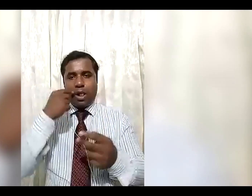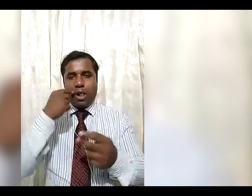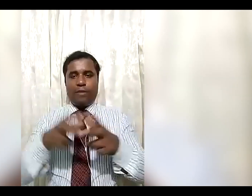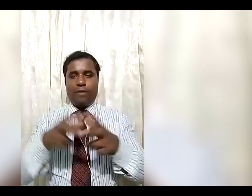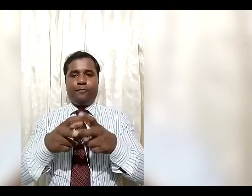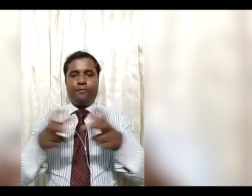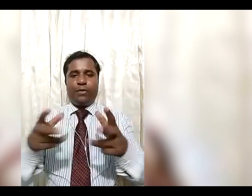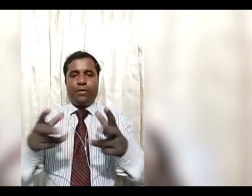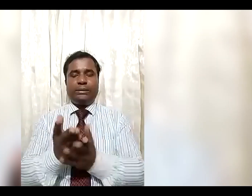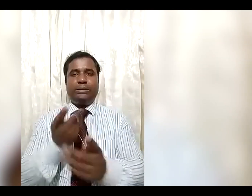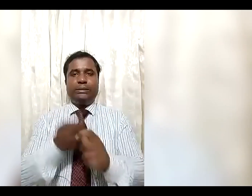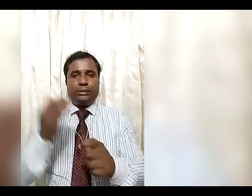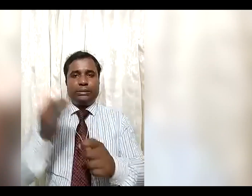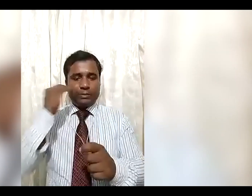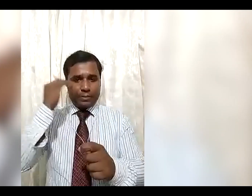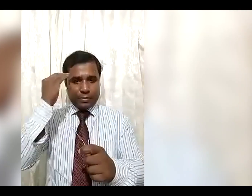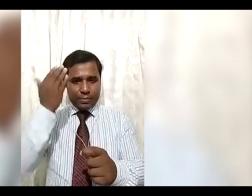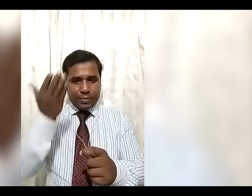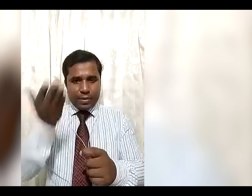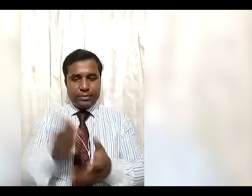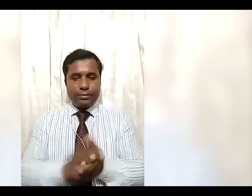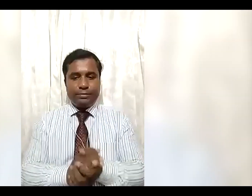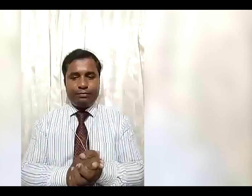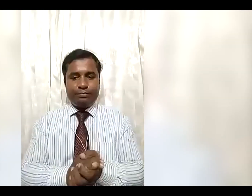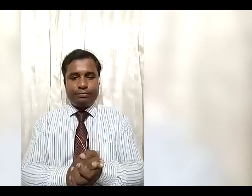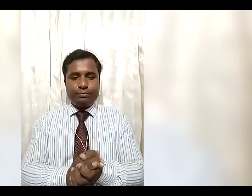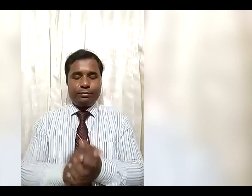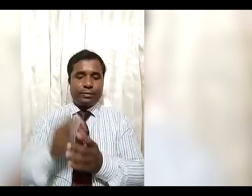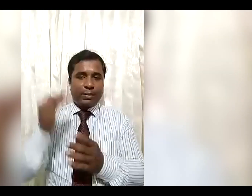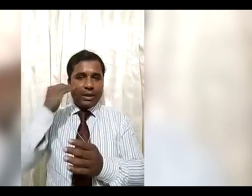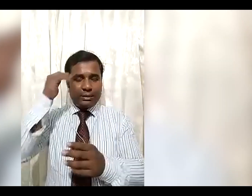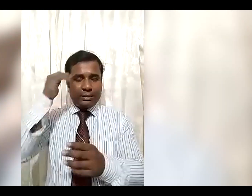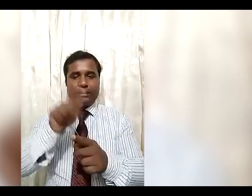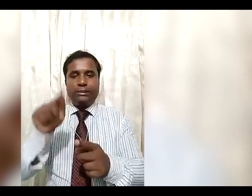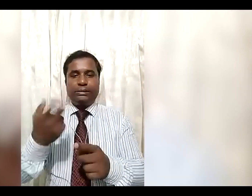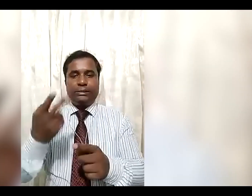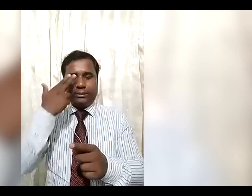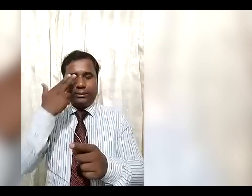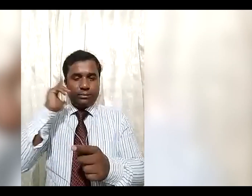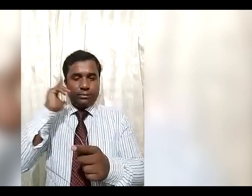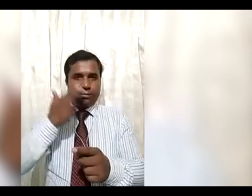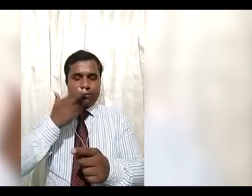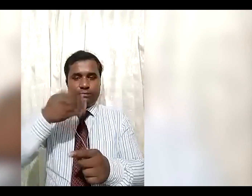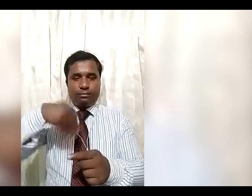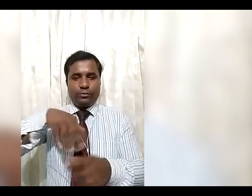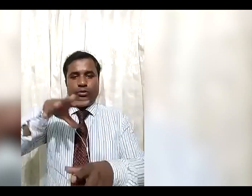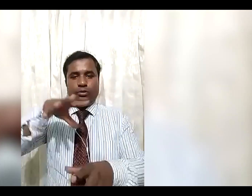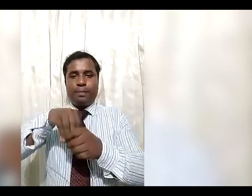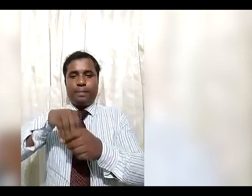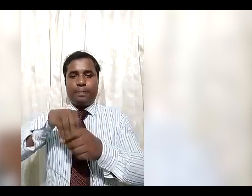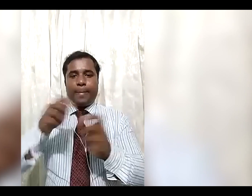people with disabilities, to have the knowledge, skills, and opportunity to pursue their aspirations, develop